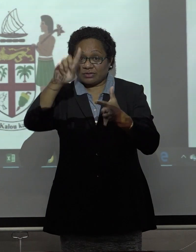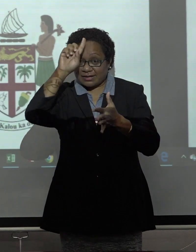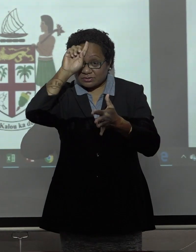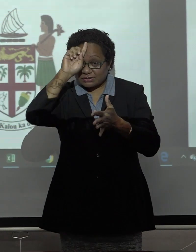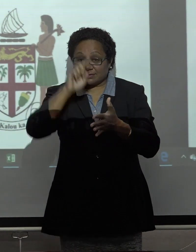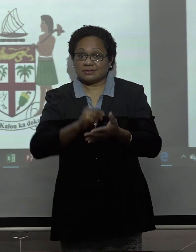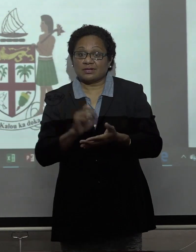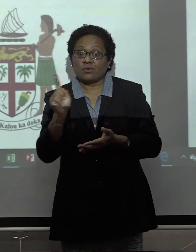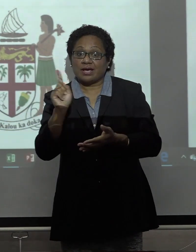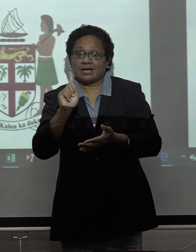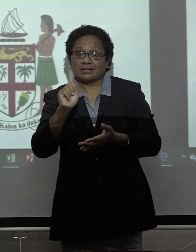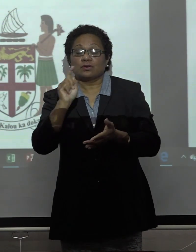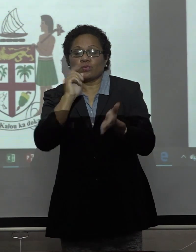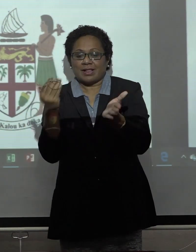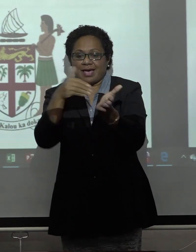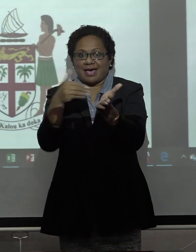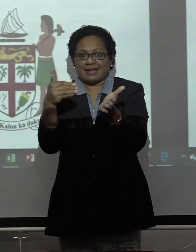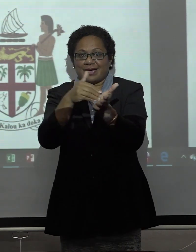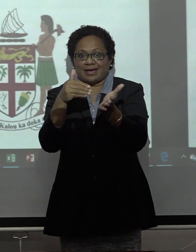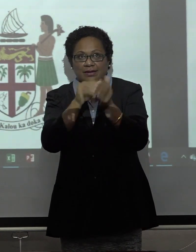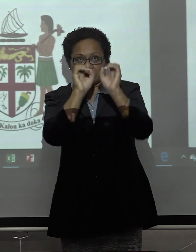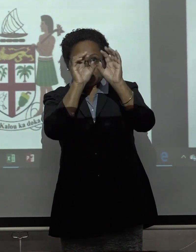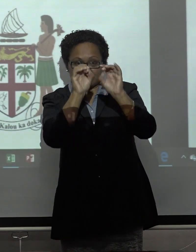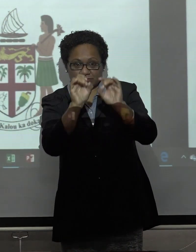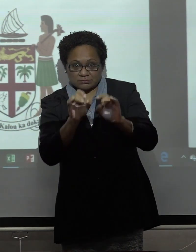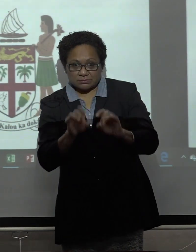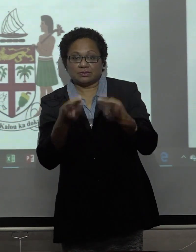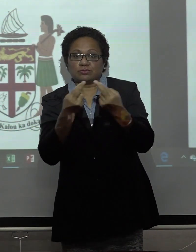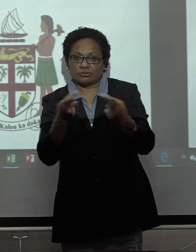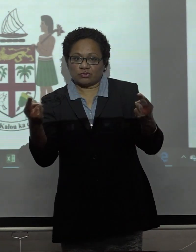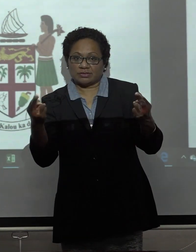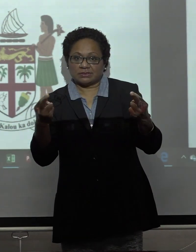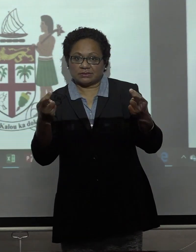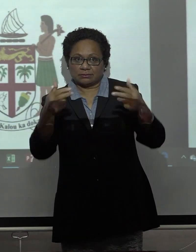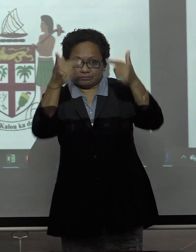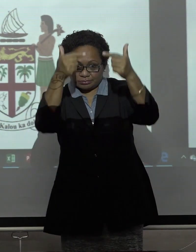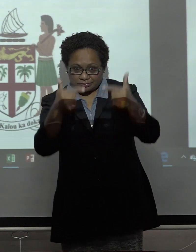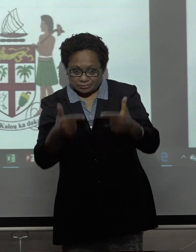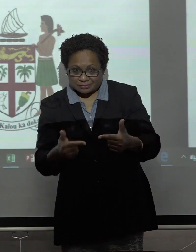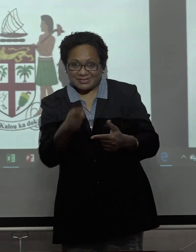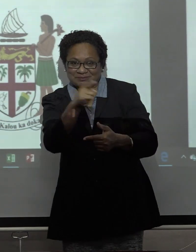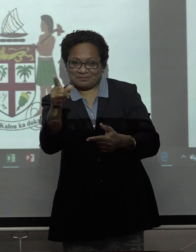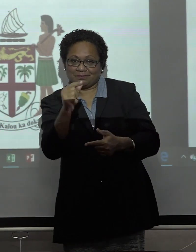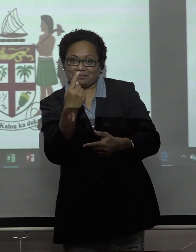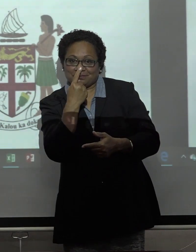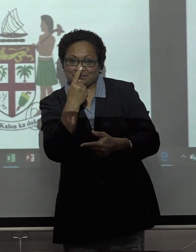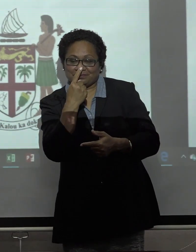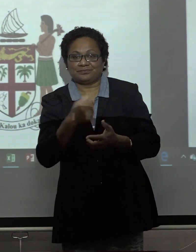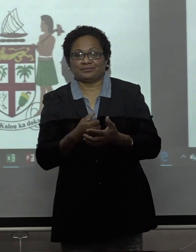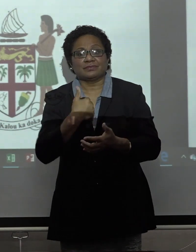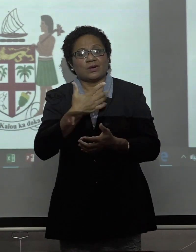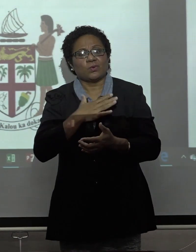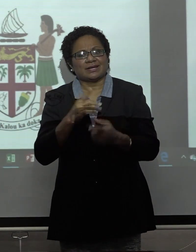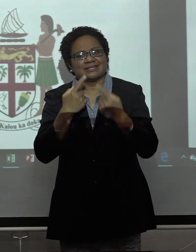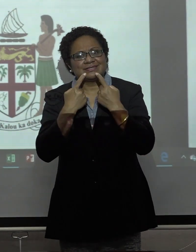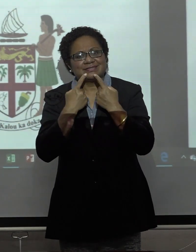add resources regularly. I wish to express my sincere